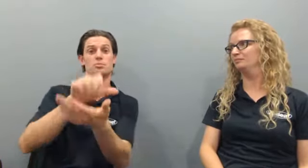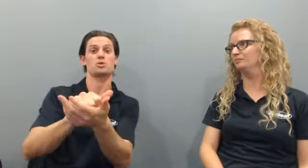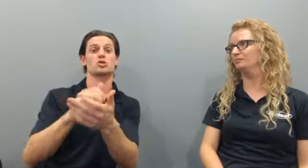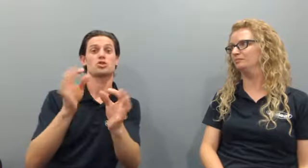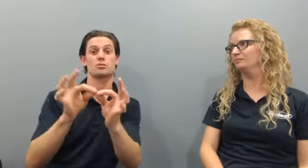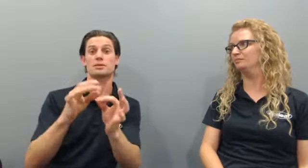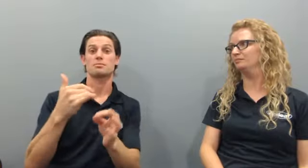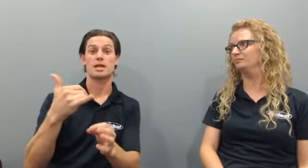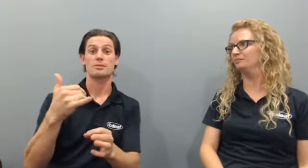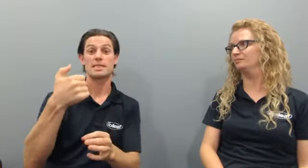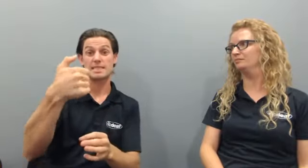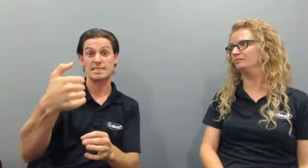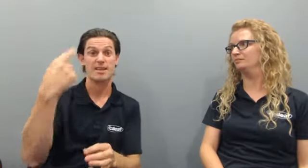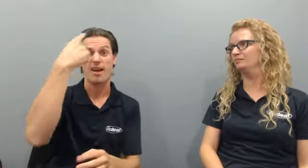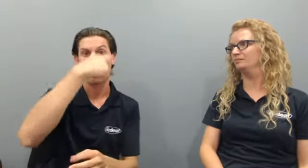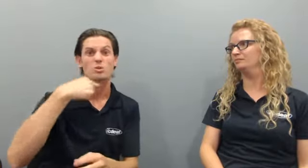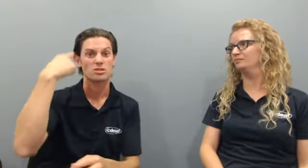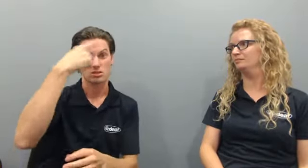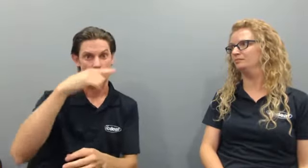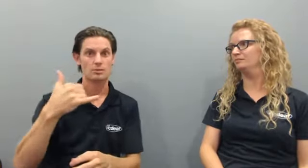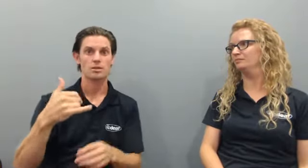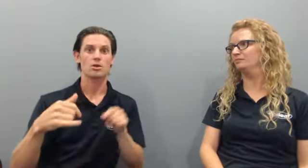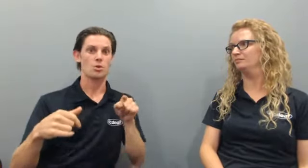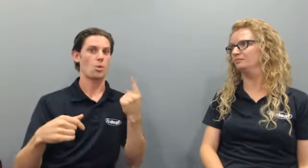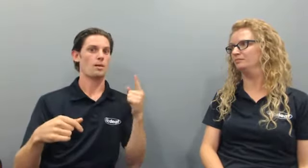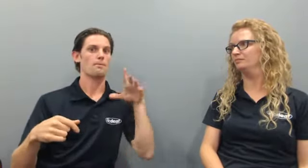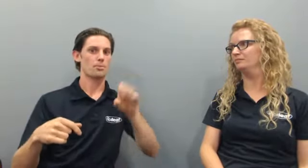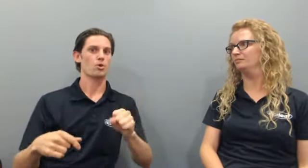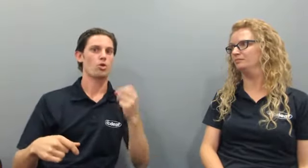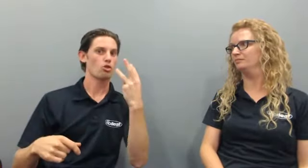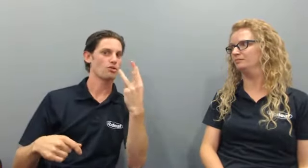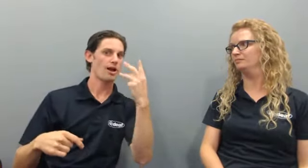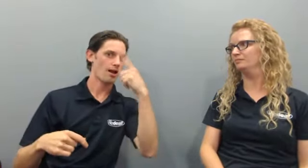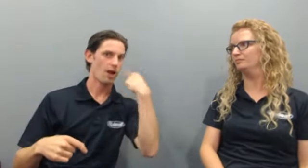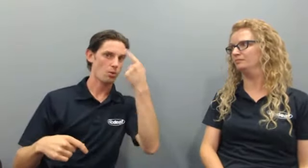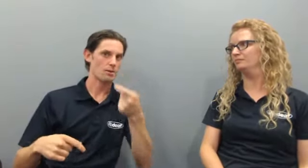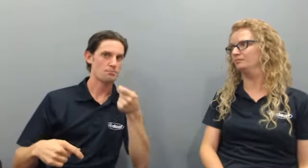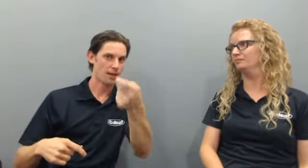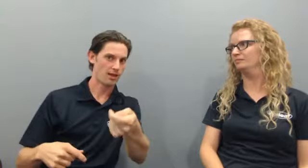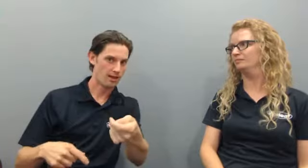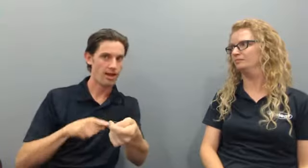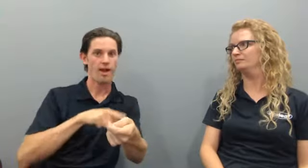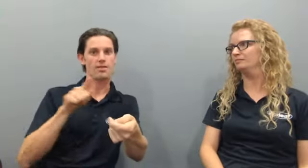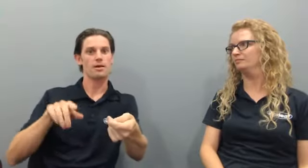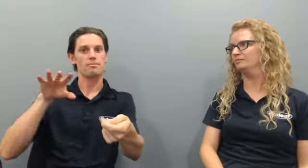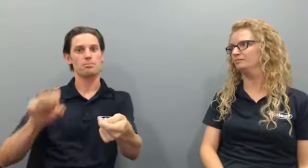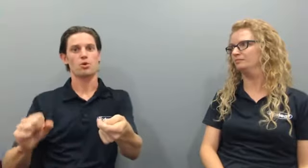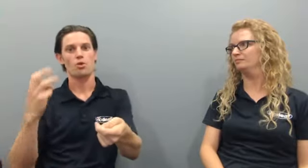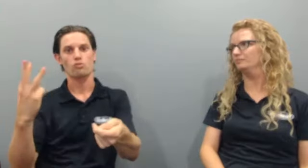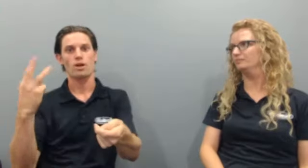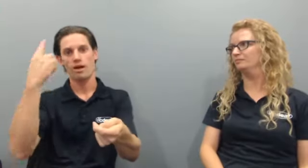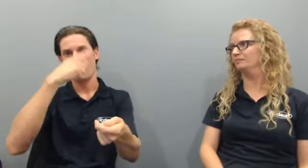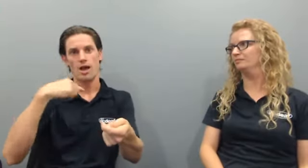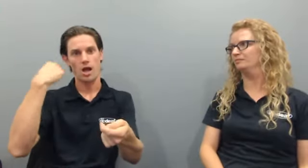Well, you might book an interpreter for 6 hours, and one person might book it for 3 hours, and then you might book it for the other